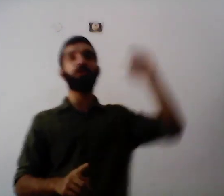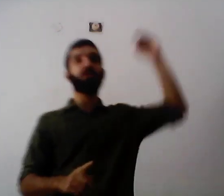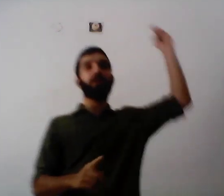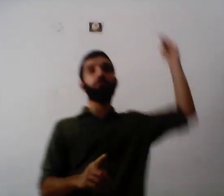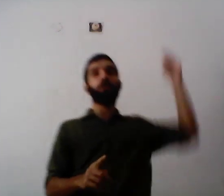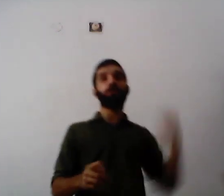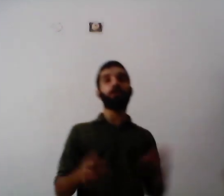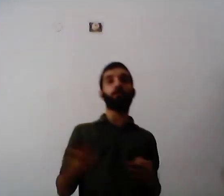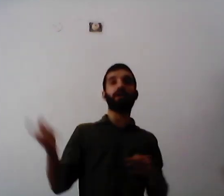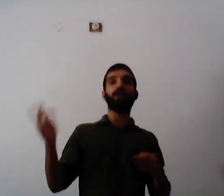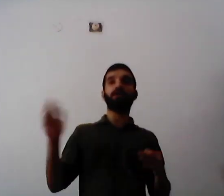time you are going